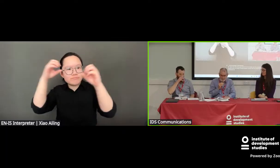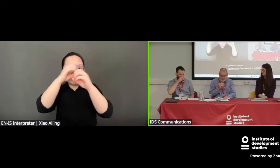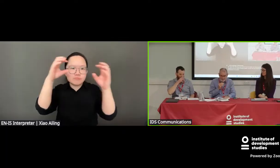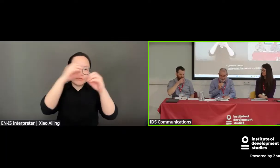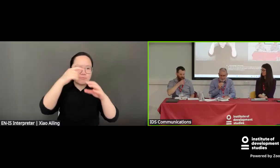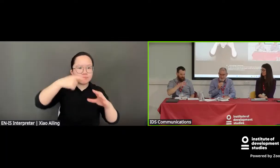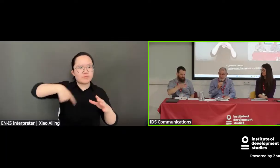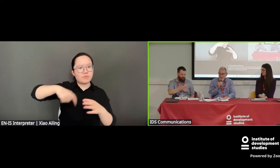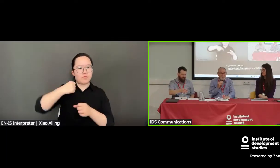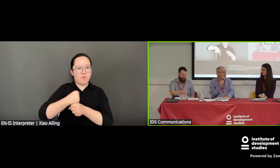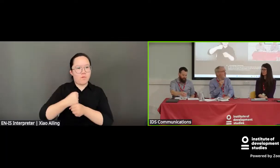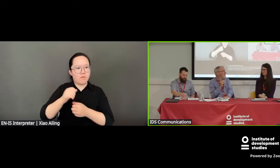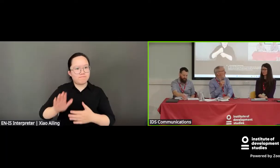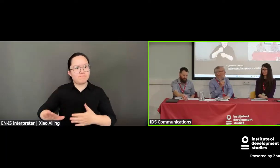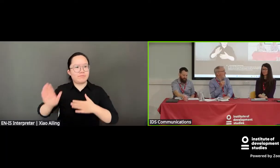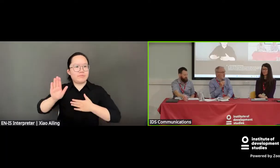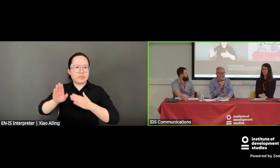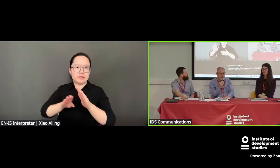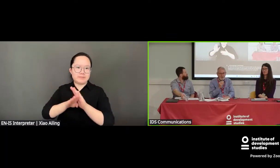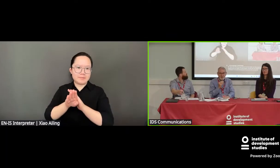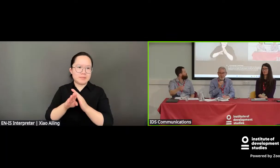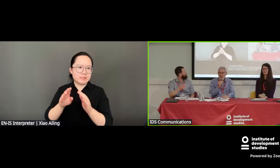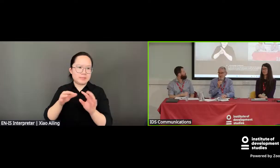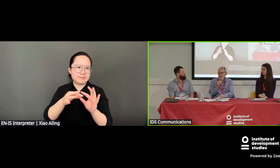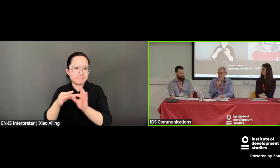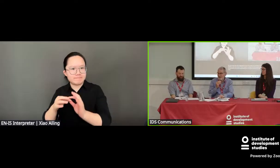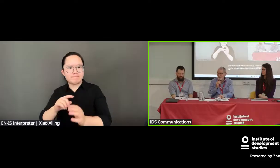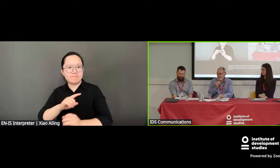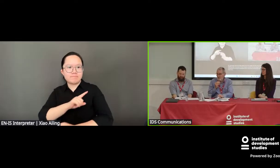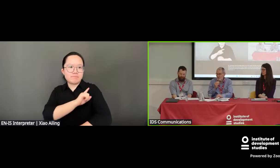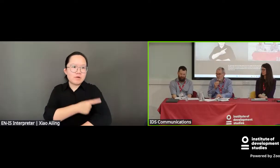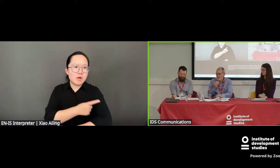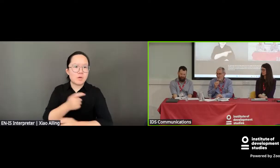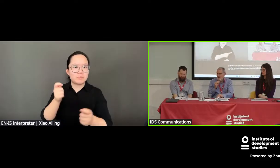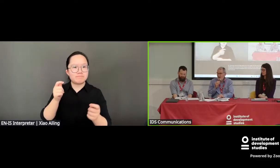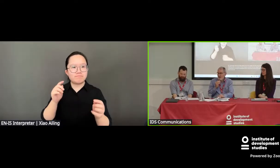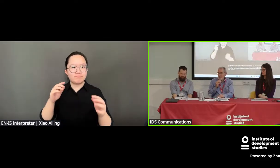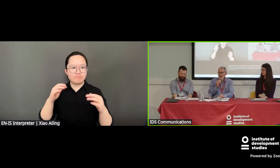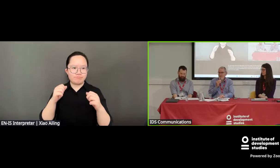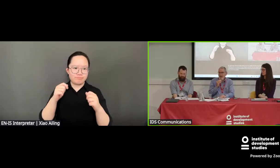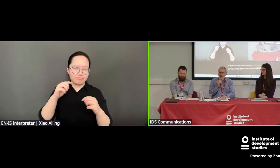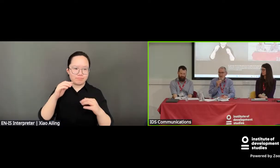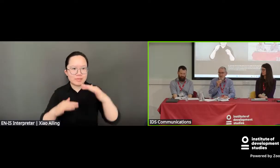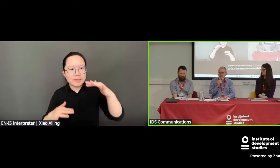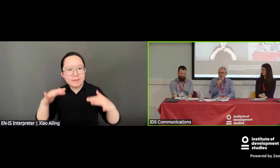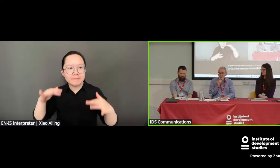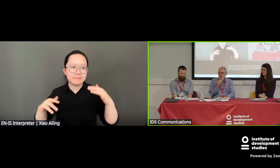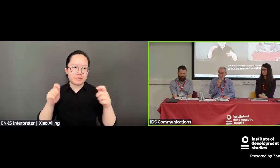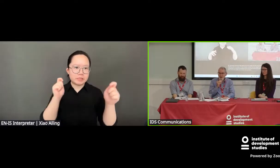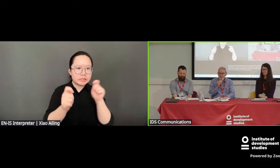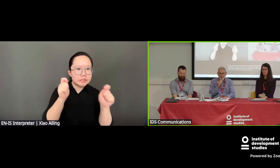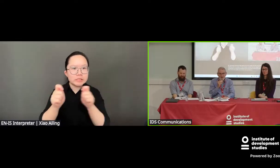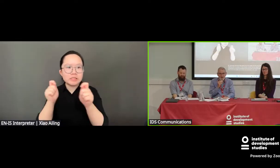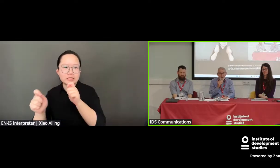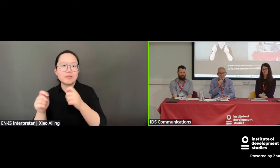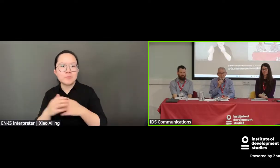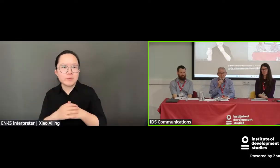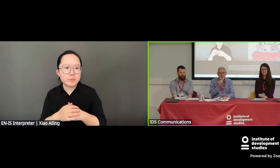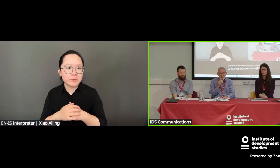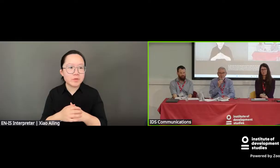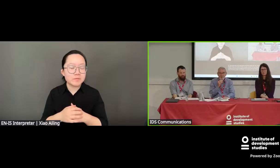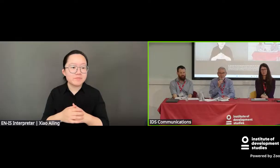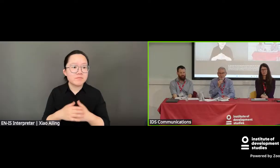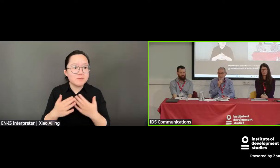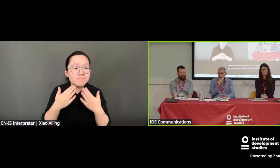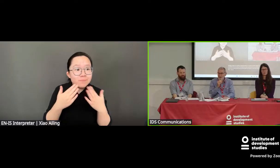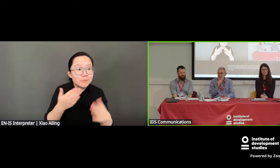you for staying to time. Thank you to our interpreters, who I should have thanked earlier. And let's please open it up for any questions